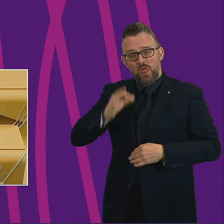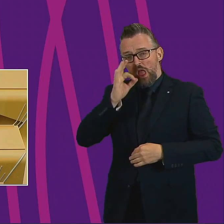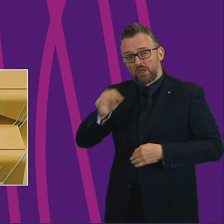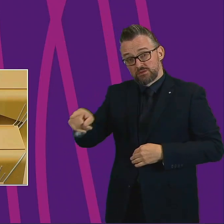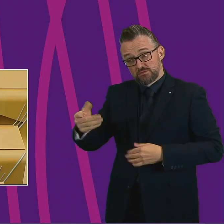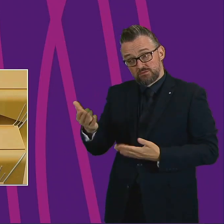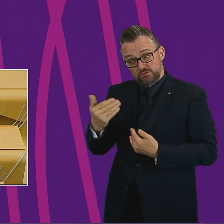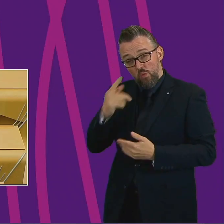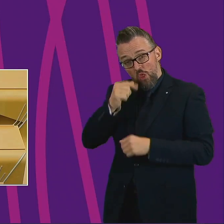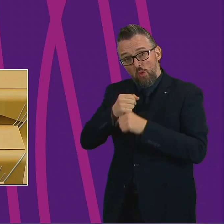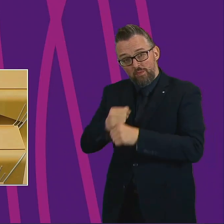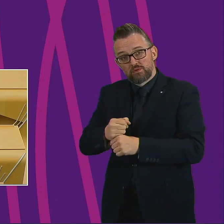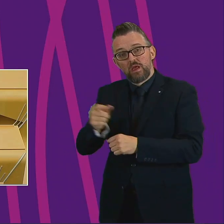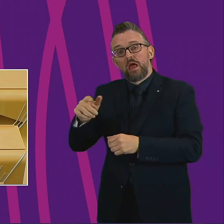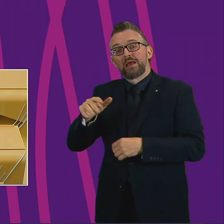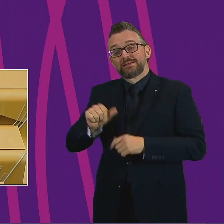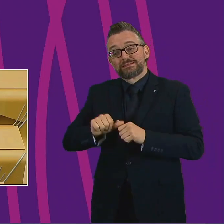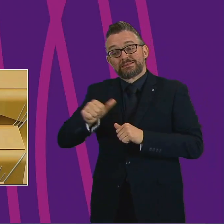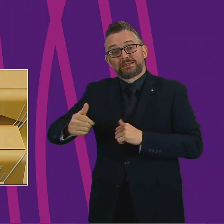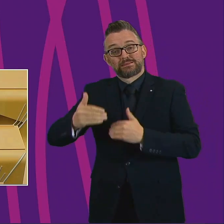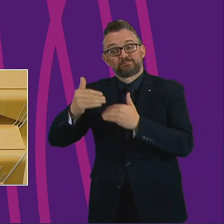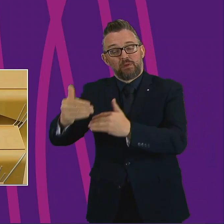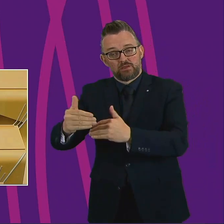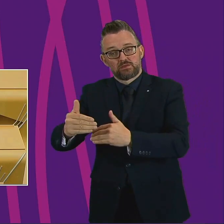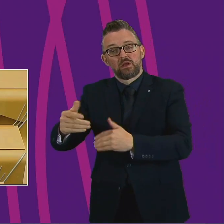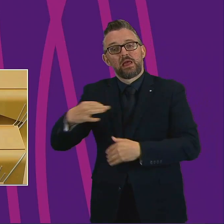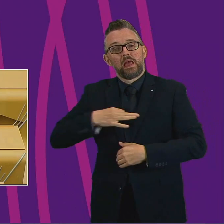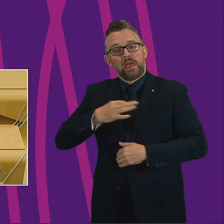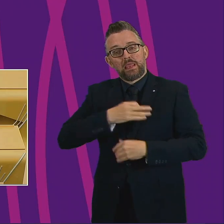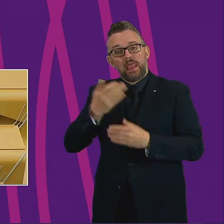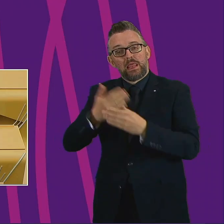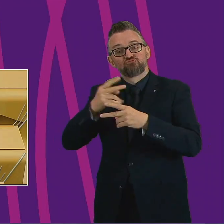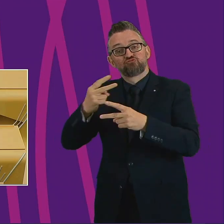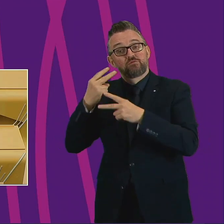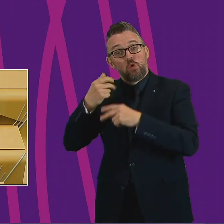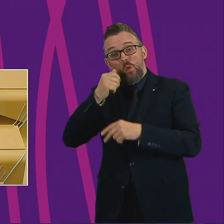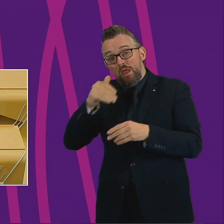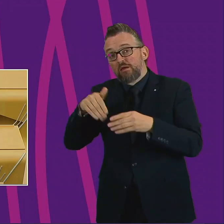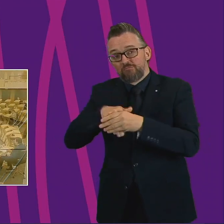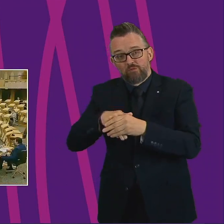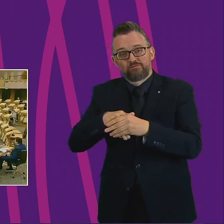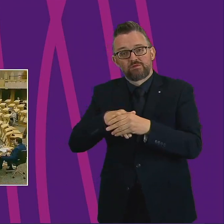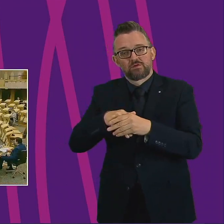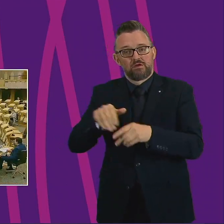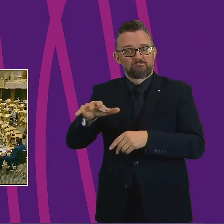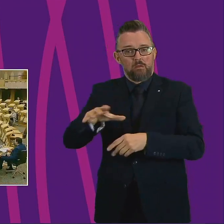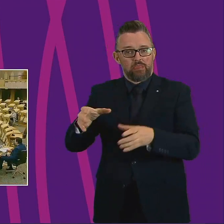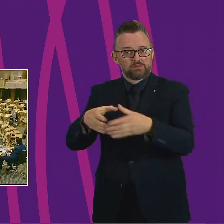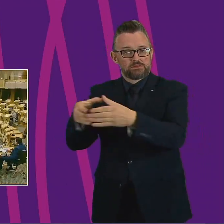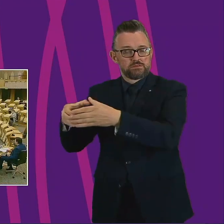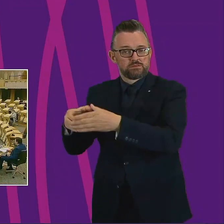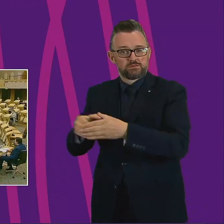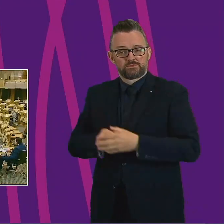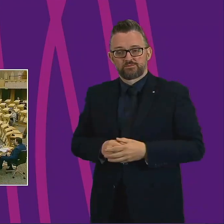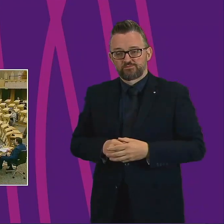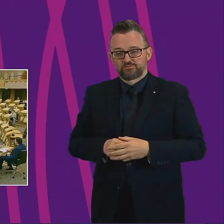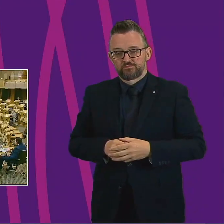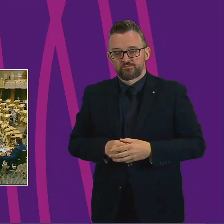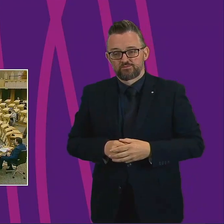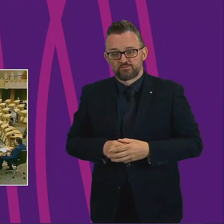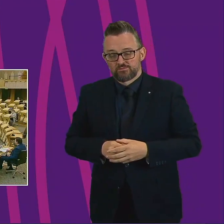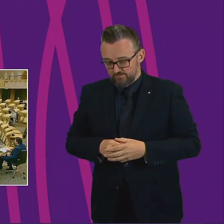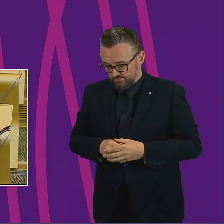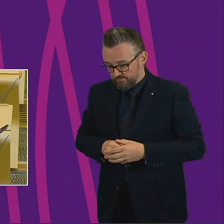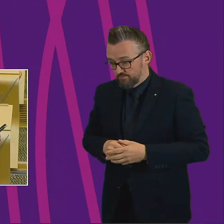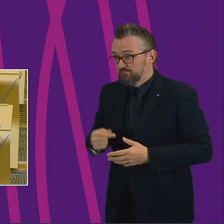at the heart of the next stages, namely the clinical case review and the public inquiry? Cabinet Secretary. I'm very happy to